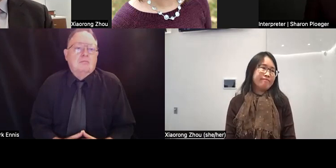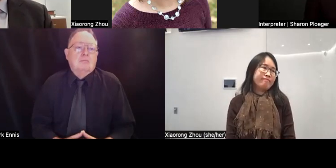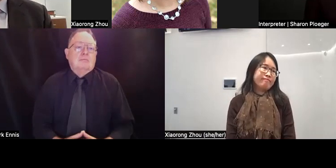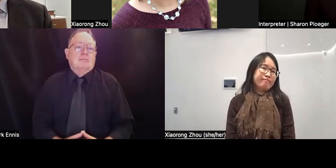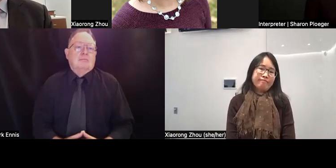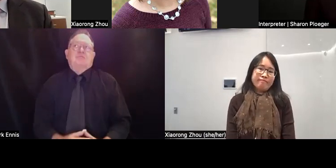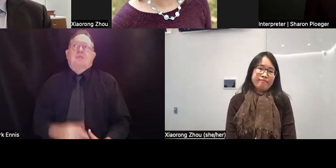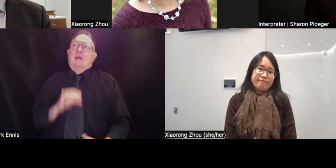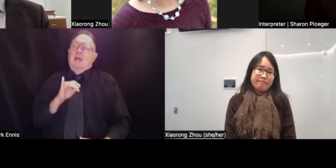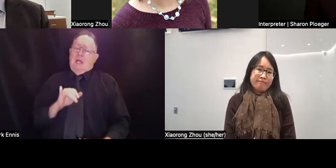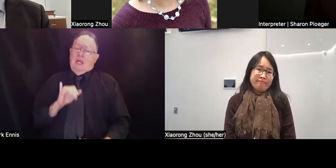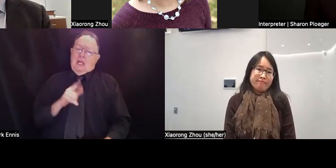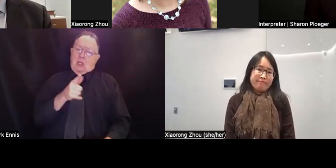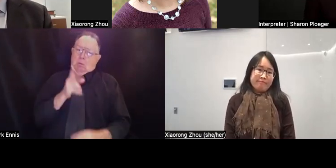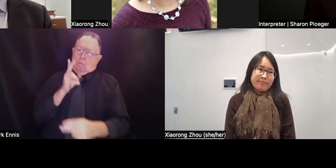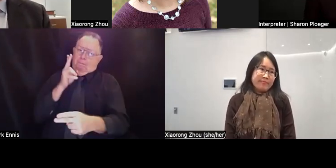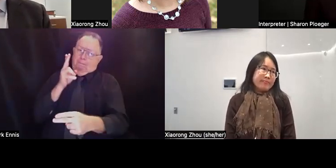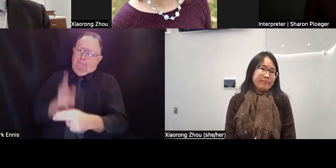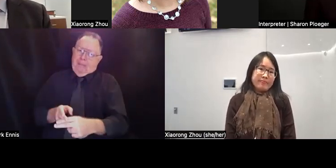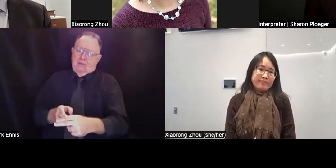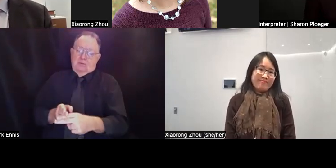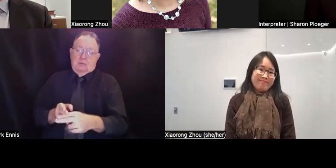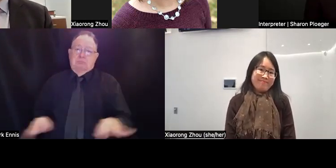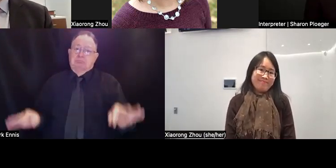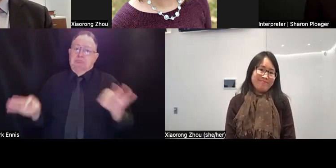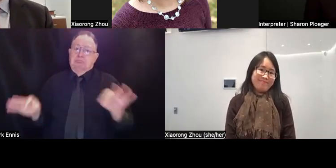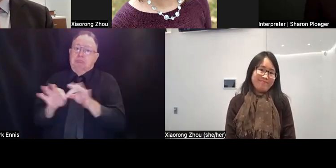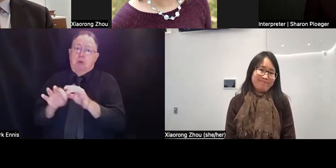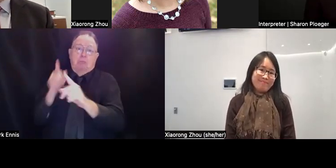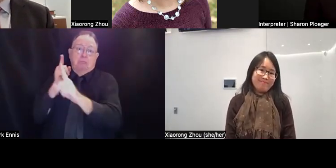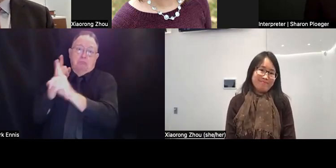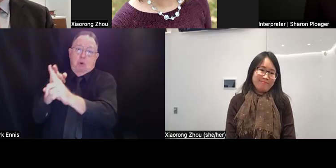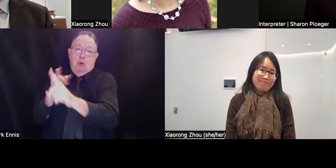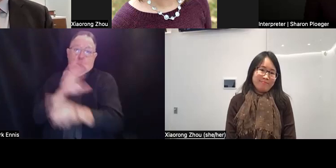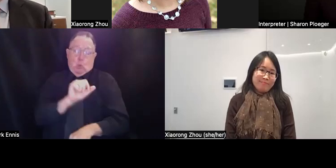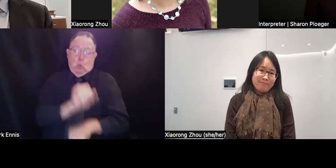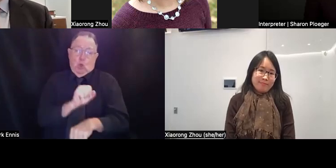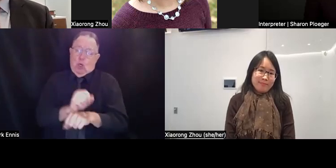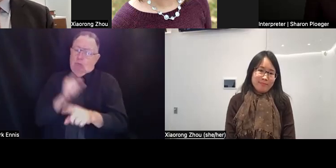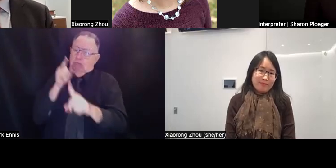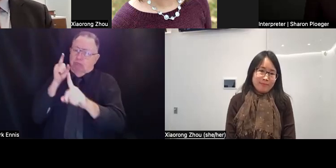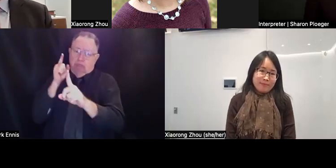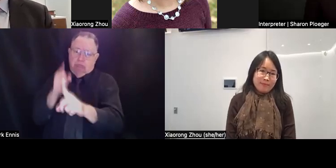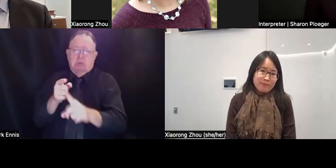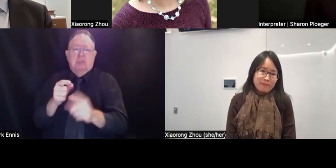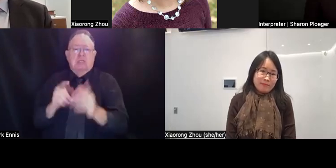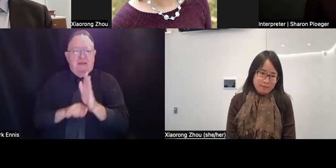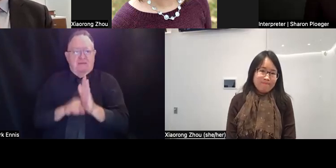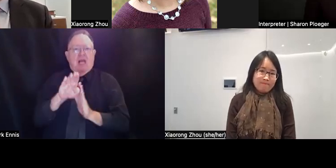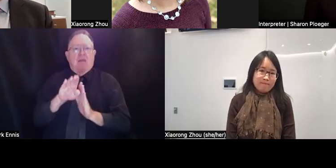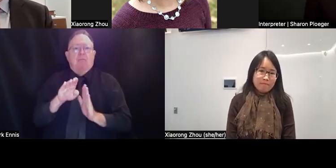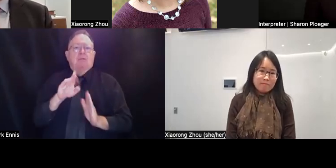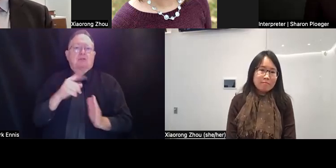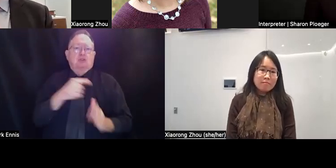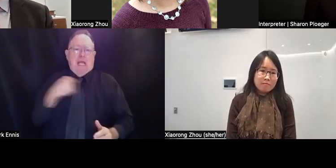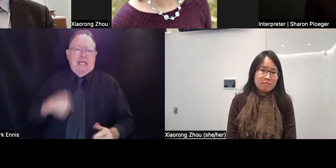So you mentioned that one of the main aspects of your work is developing this Chinese Sign Language curriculum